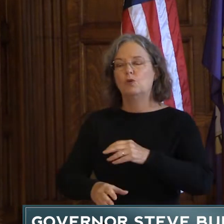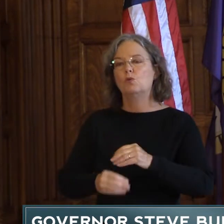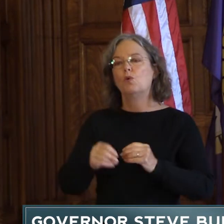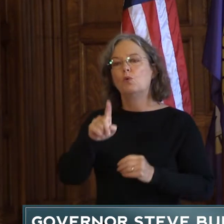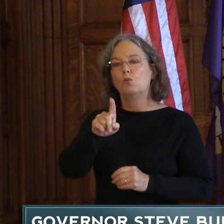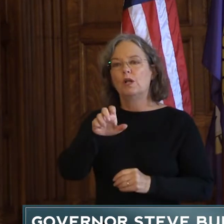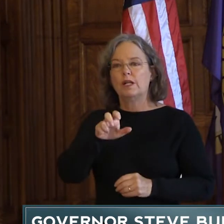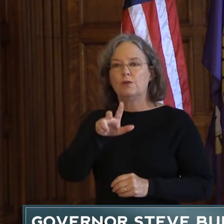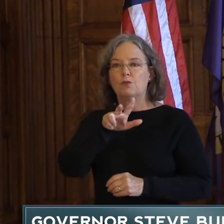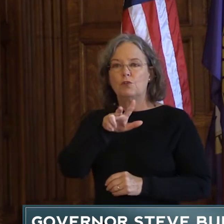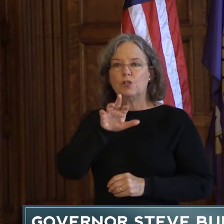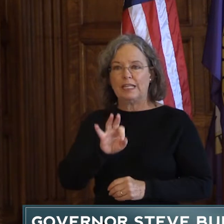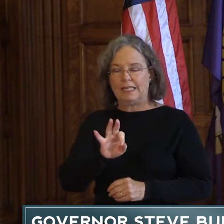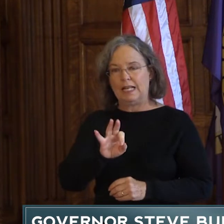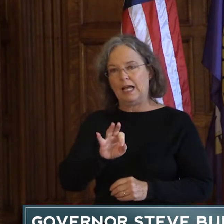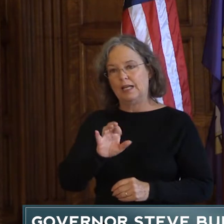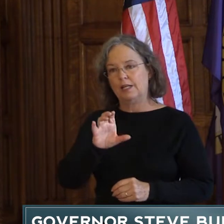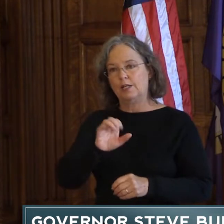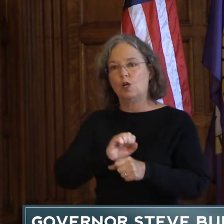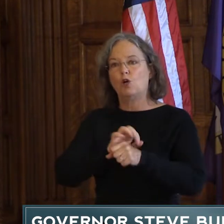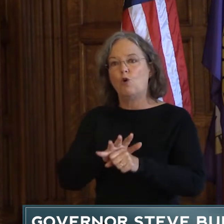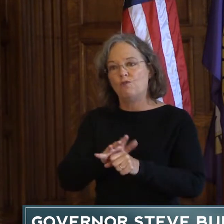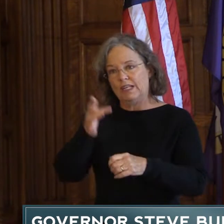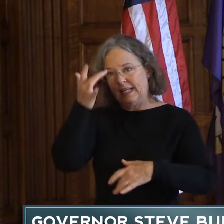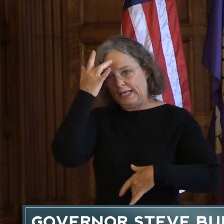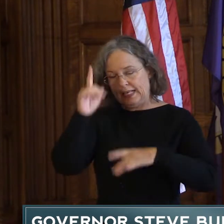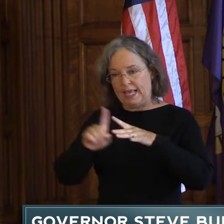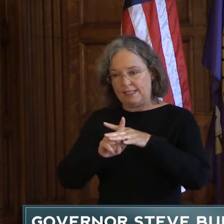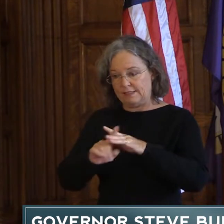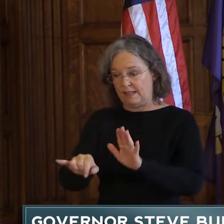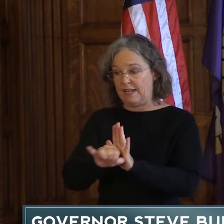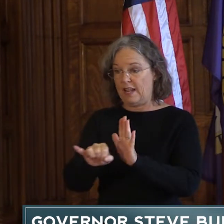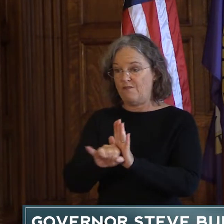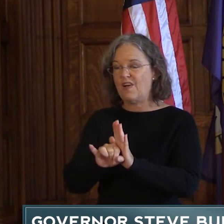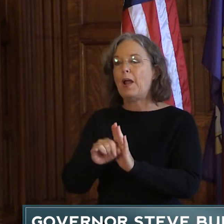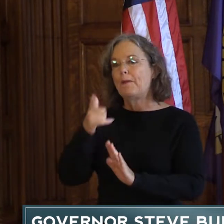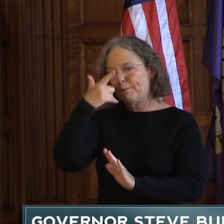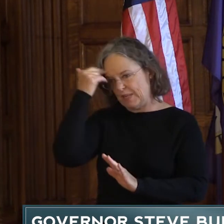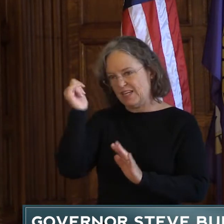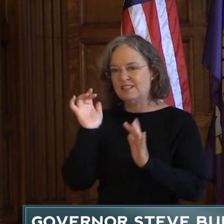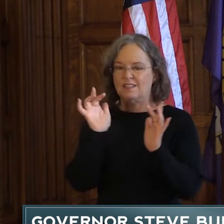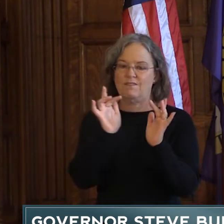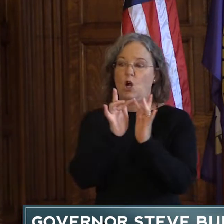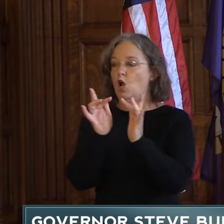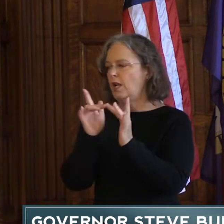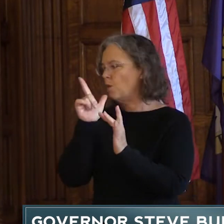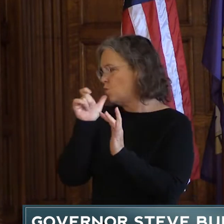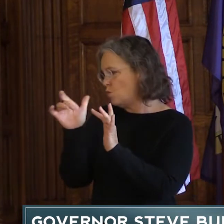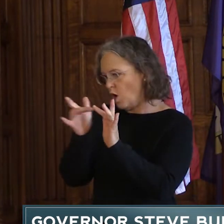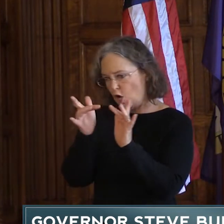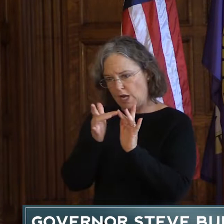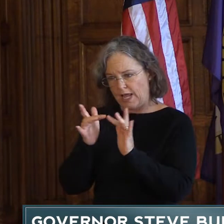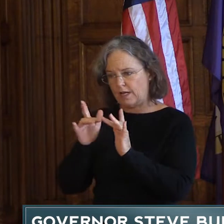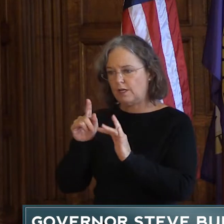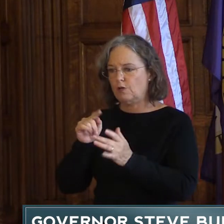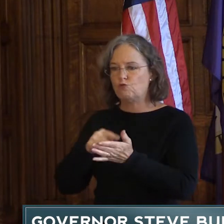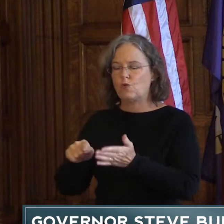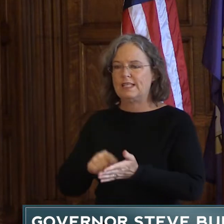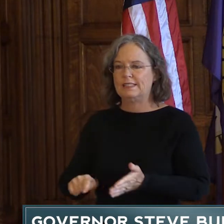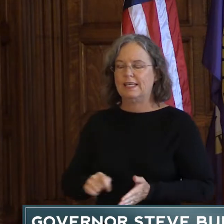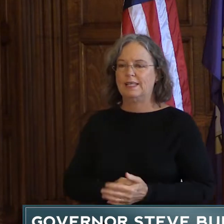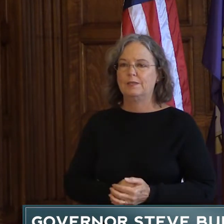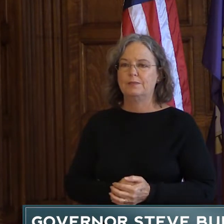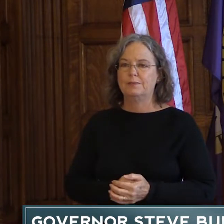139 COVID-19 cases were identified as a result of contact tracing. An additional